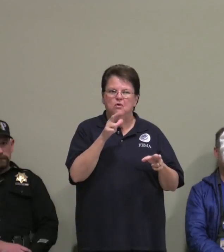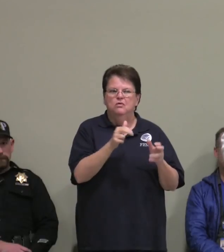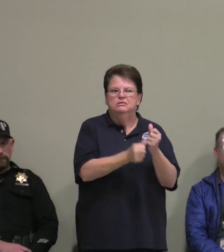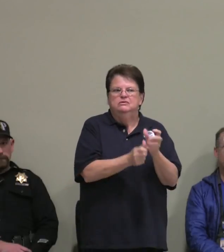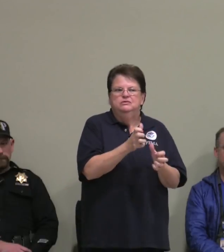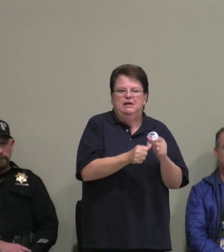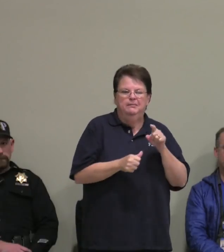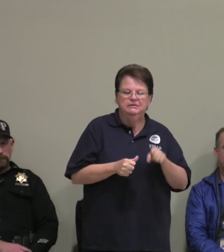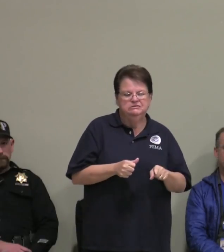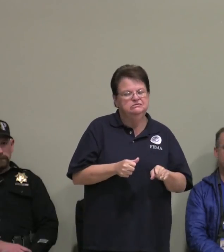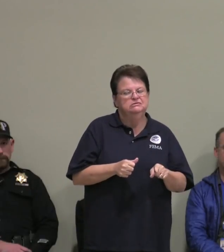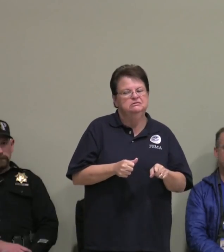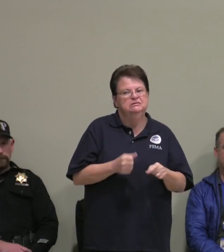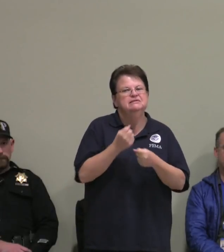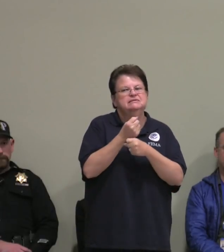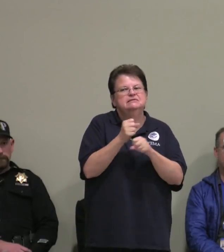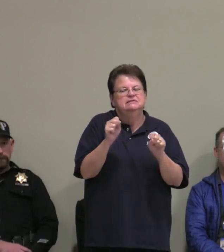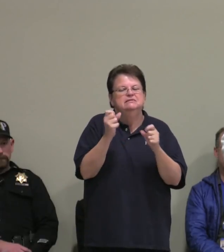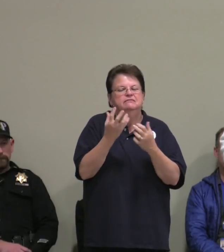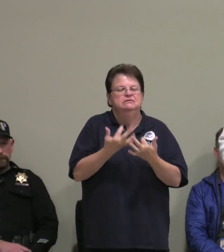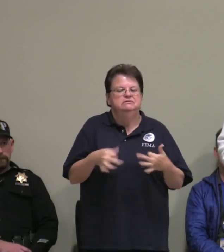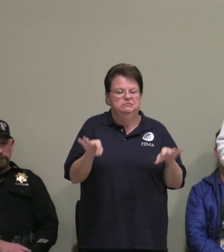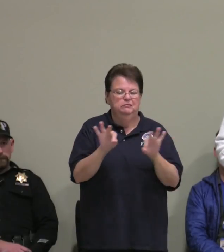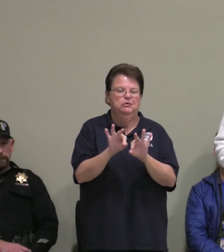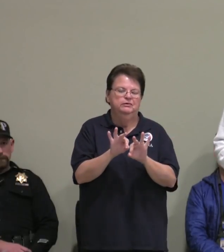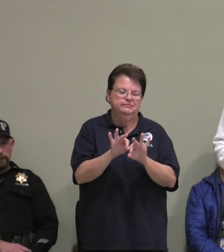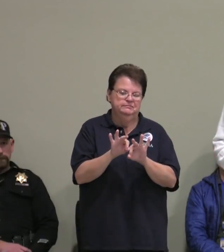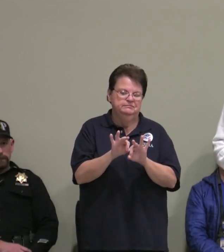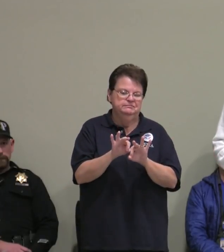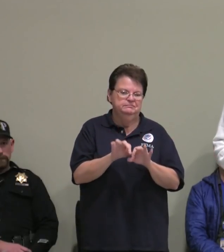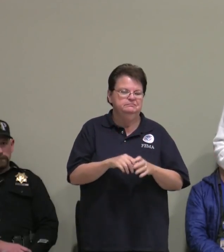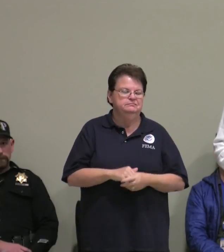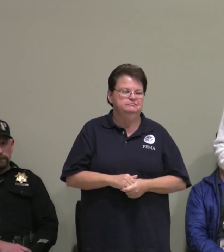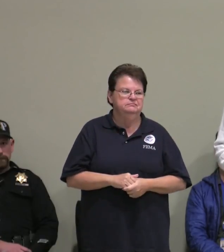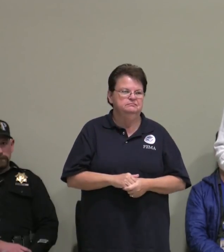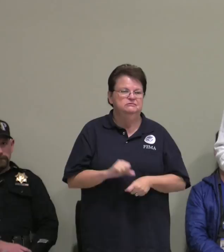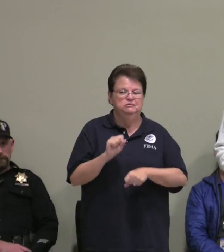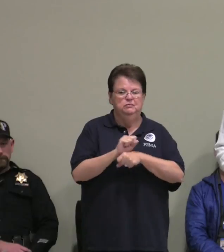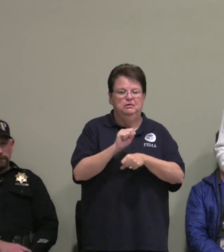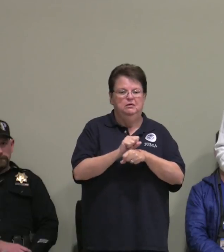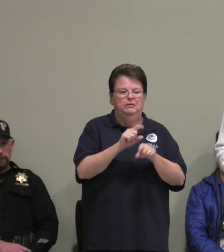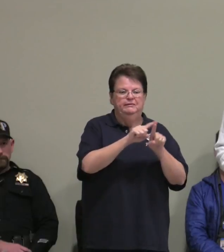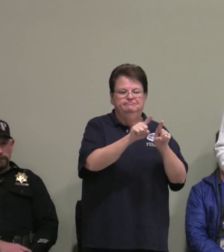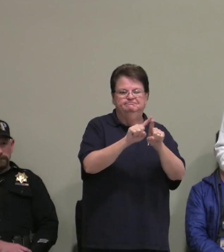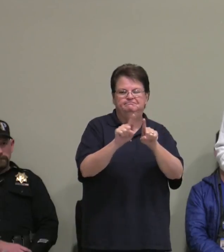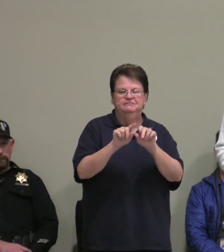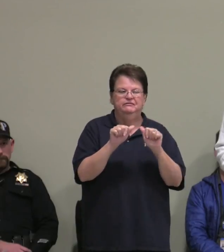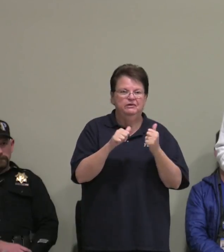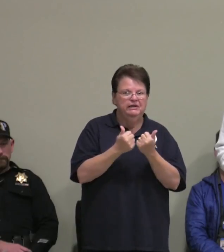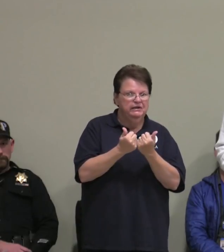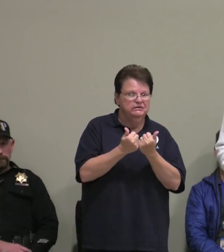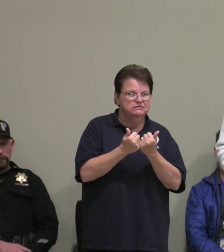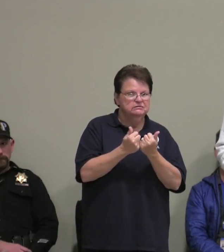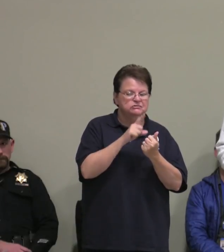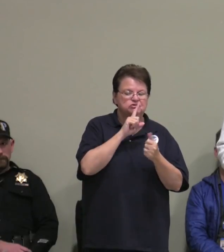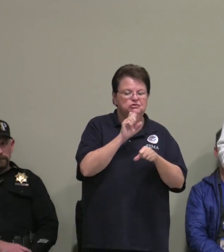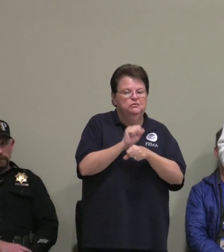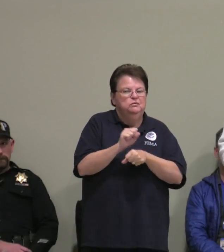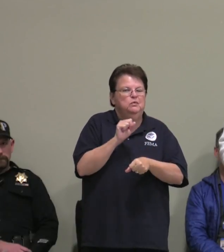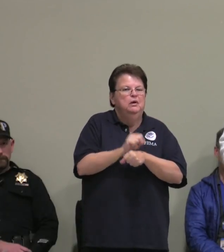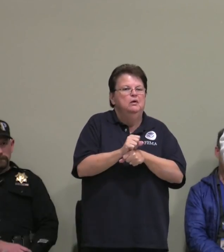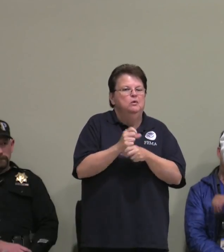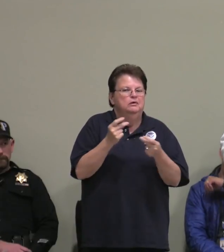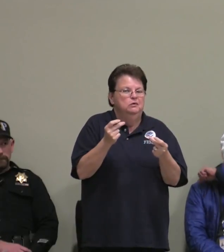safety is a paramount concern. And we're working closely with the agencies to make sure that we work, that we can work swiftly